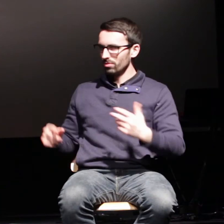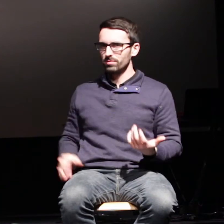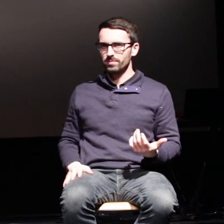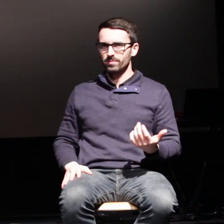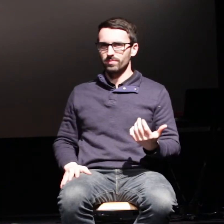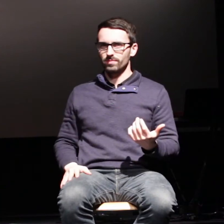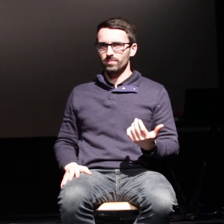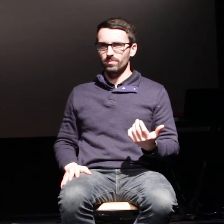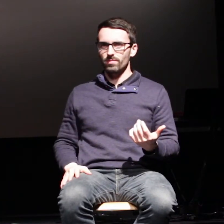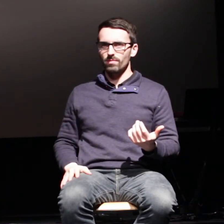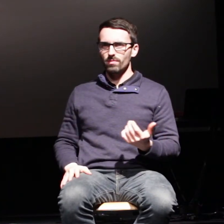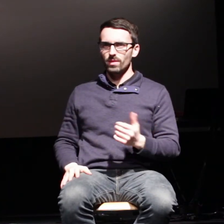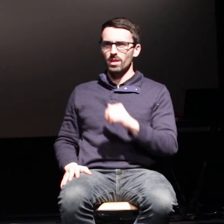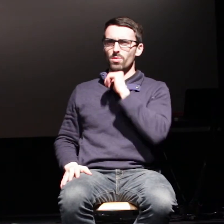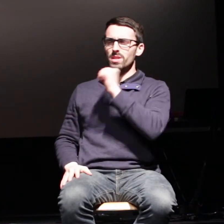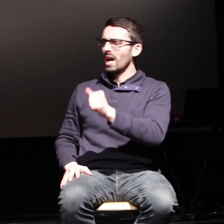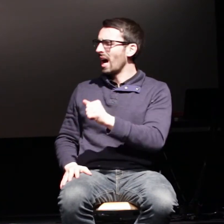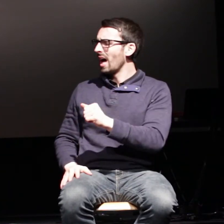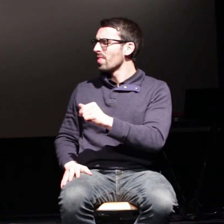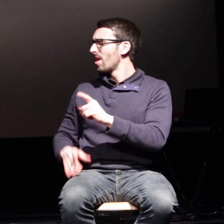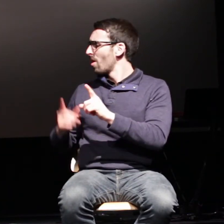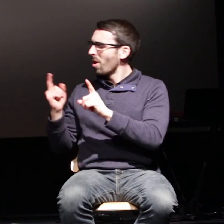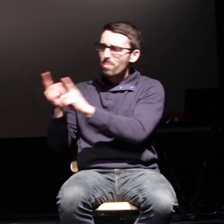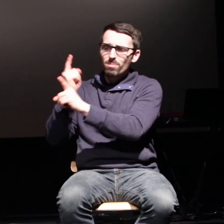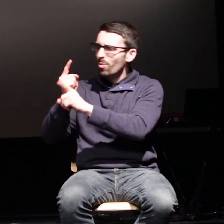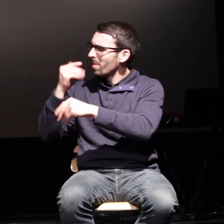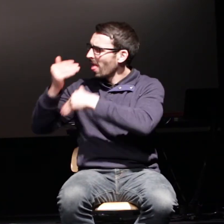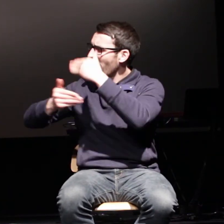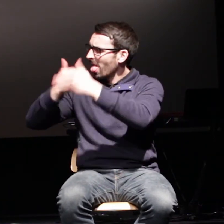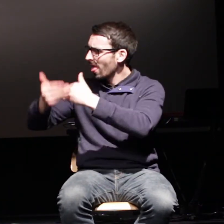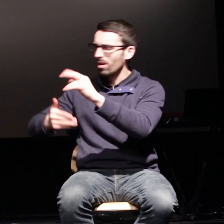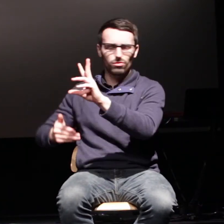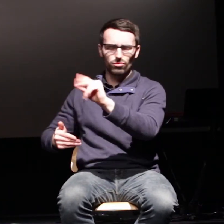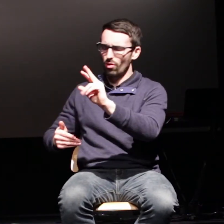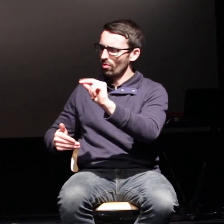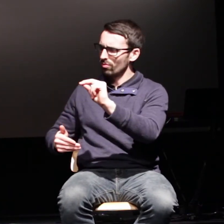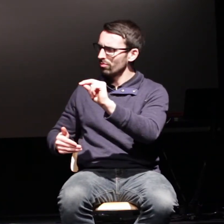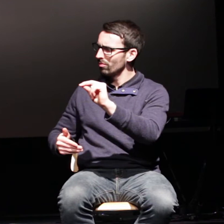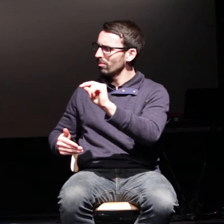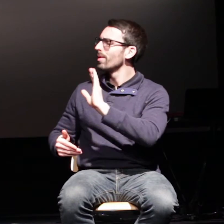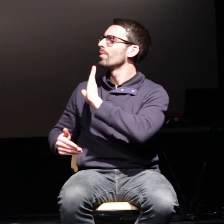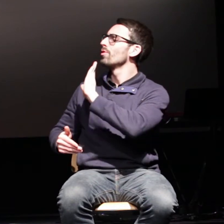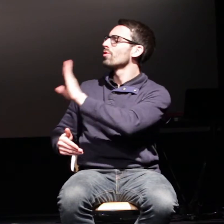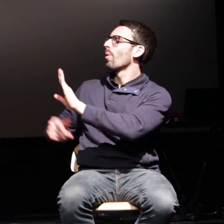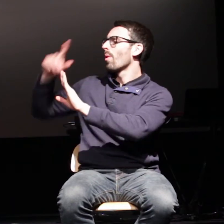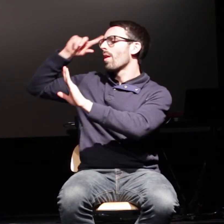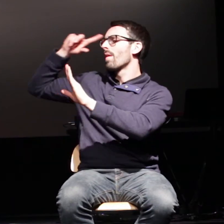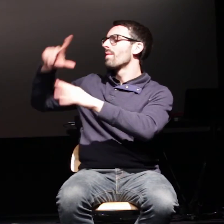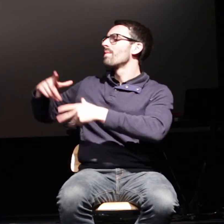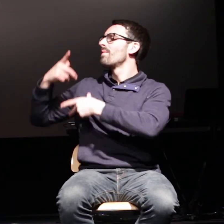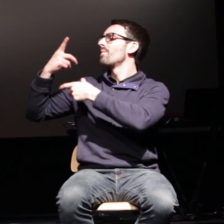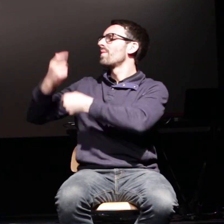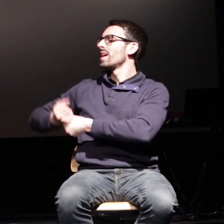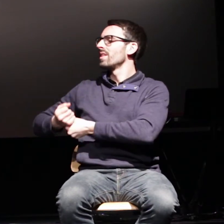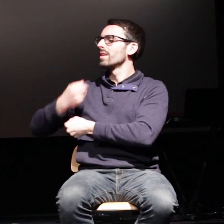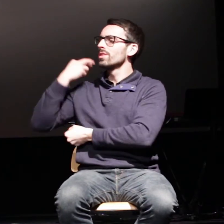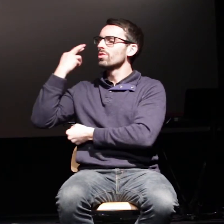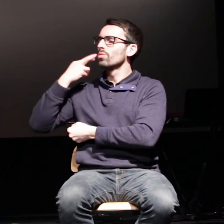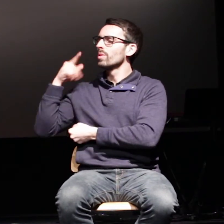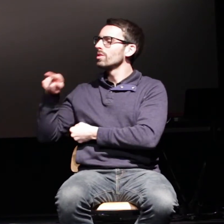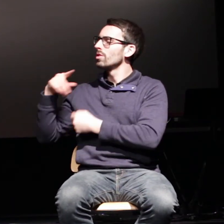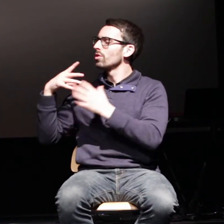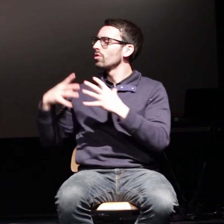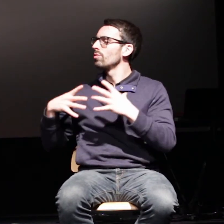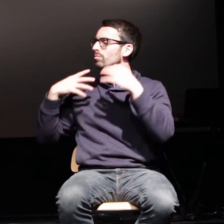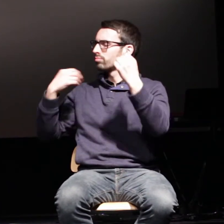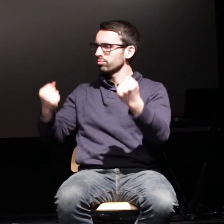It wasn't that you got the formula correct. It's your faith is what qualified you. Your faith is what made